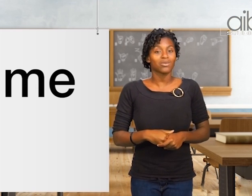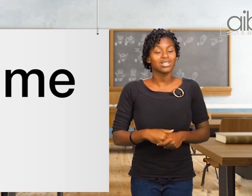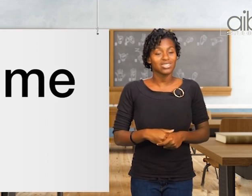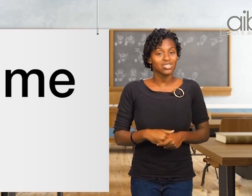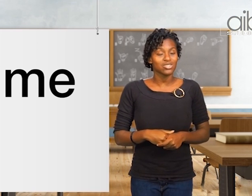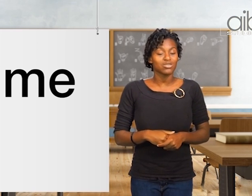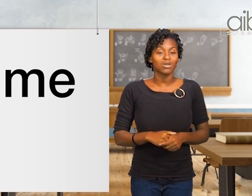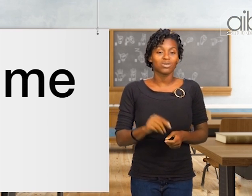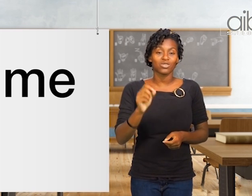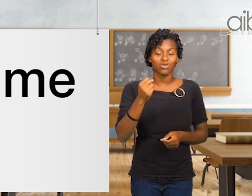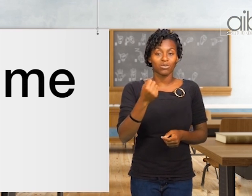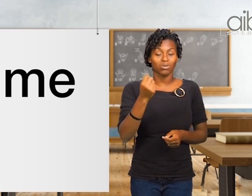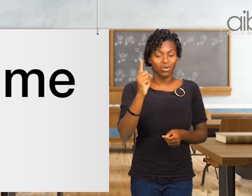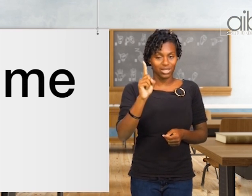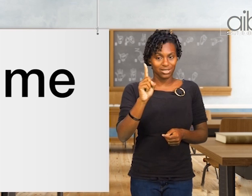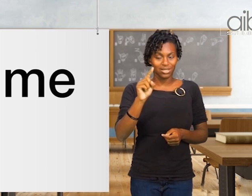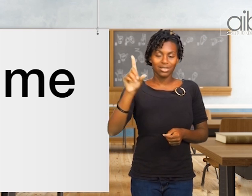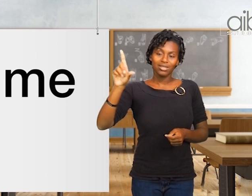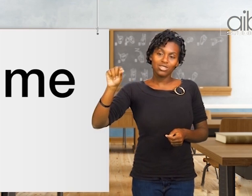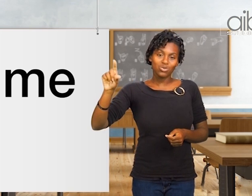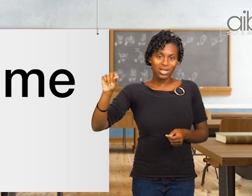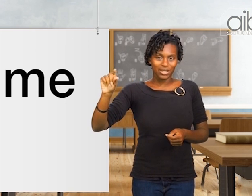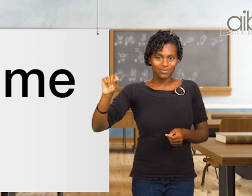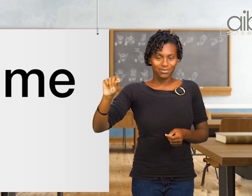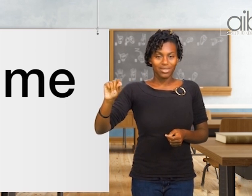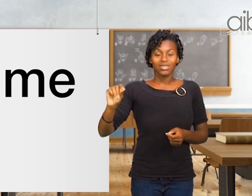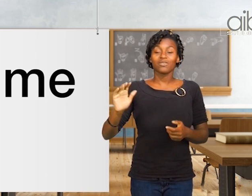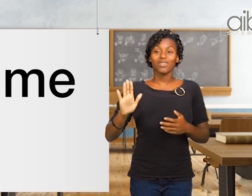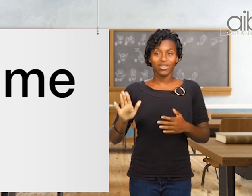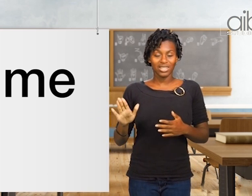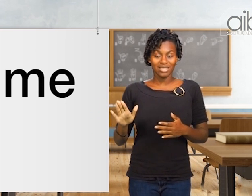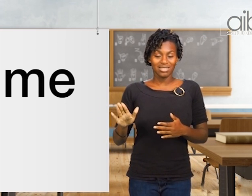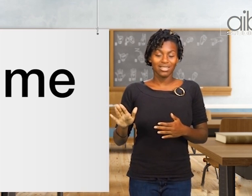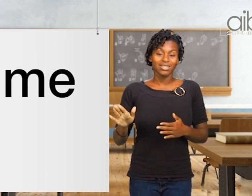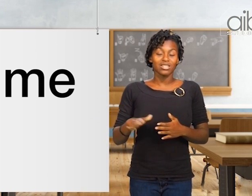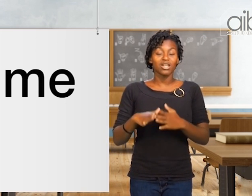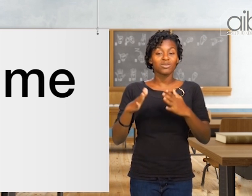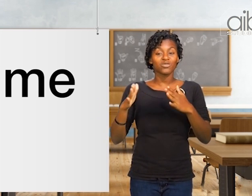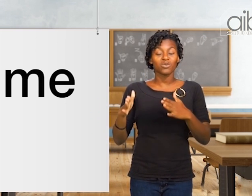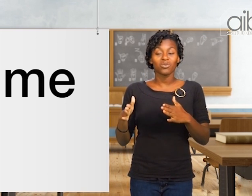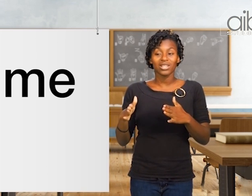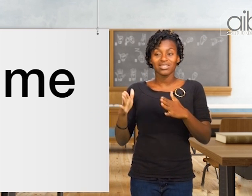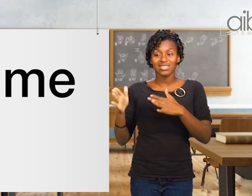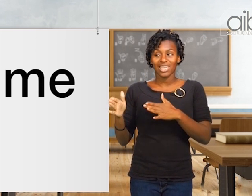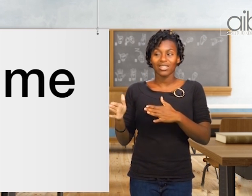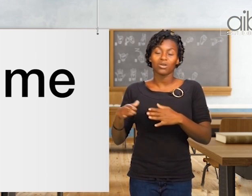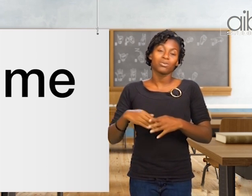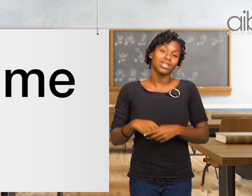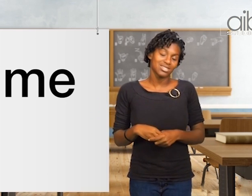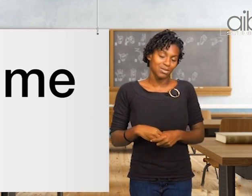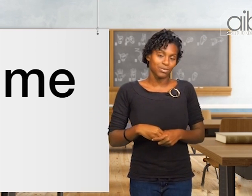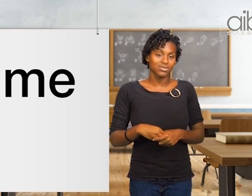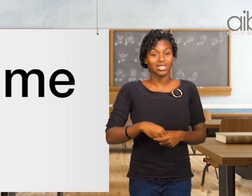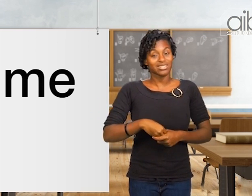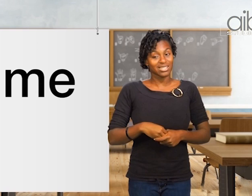to teach you numbers from 1 to 20. They're very easy. The numbers from 1 to 10 are pretty simple. So let's get